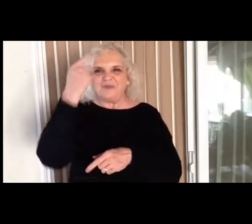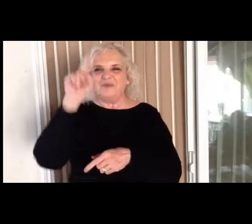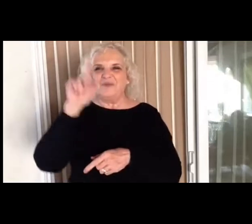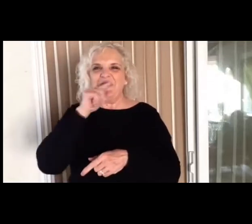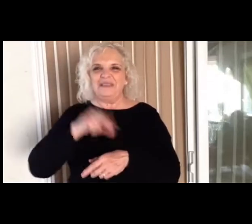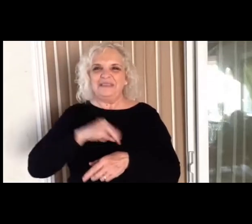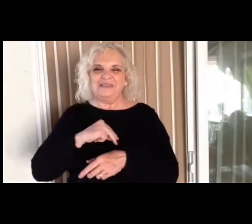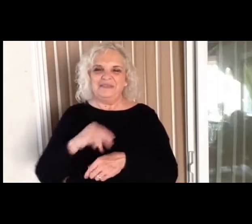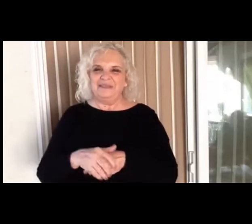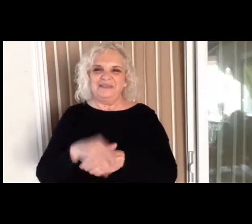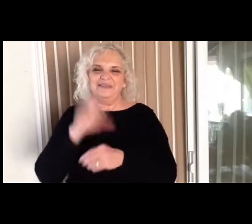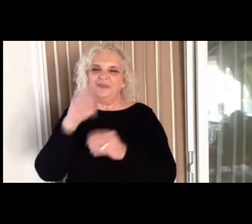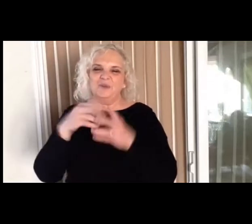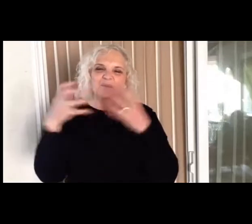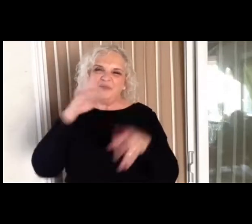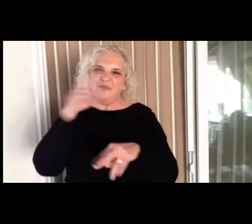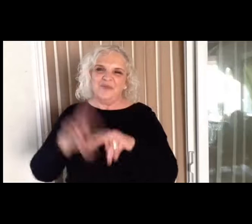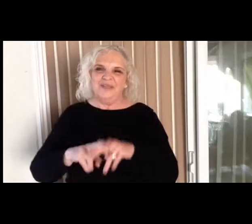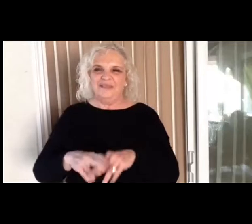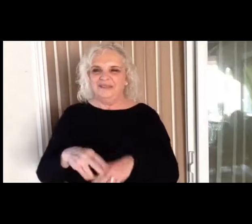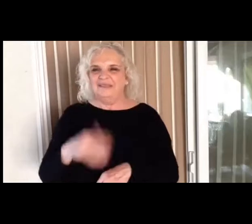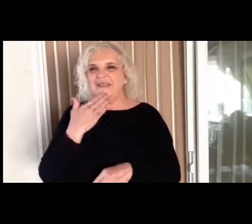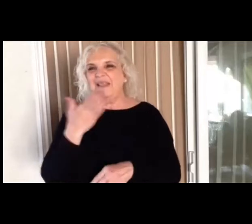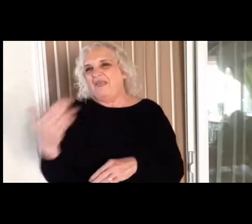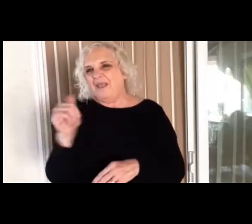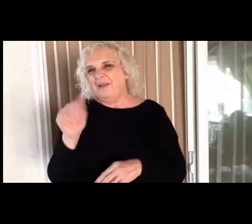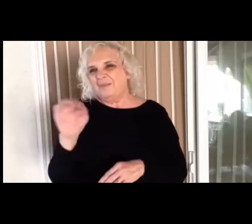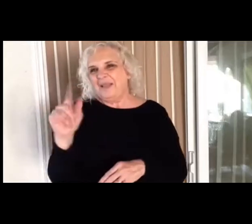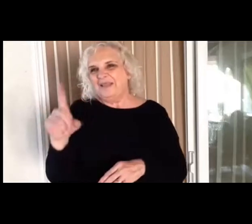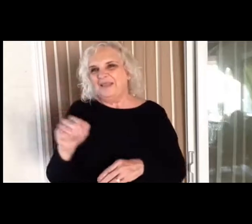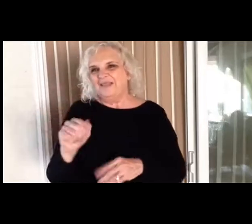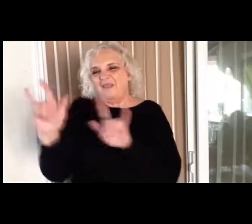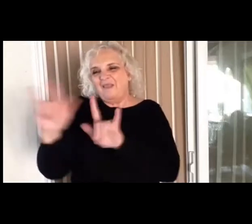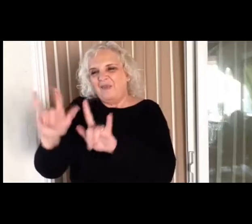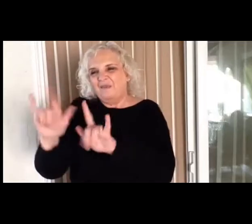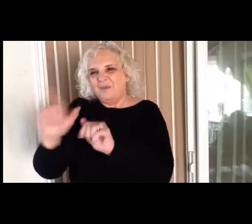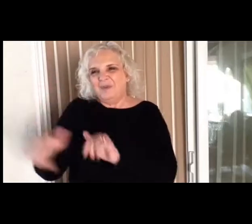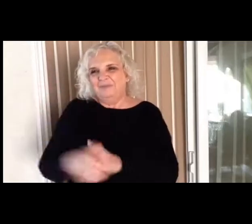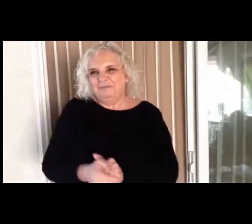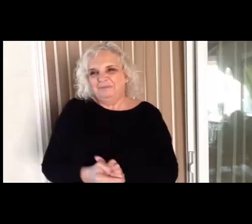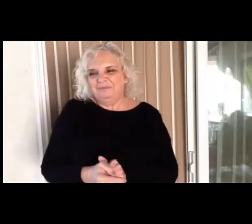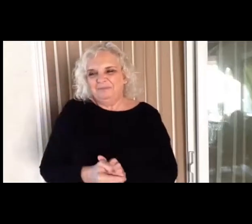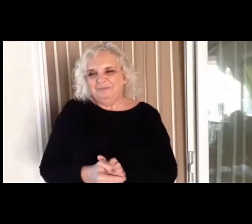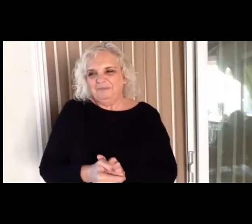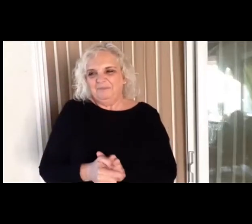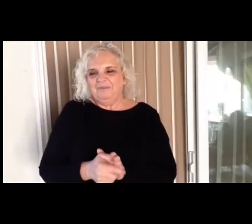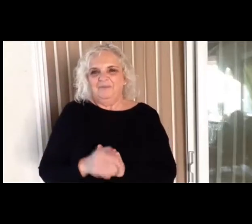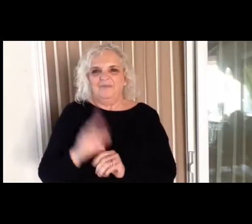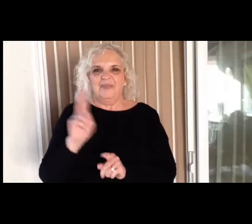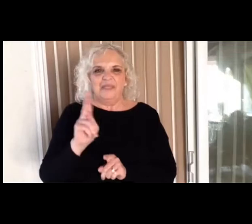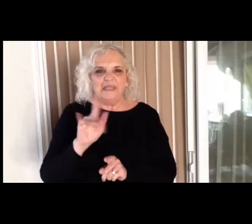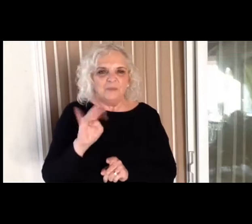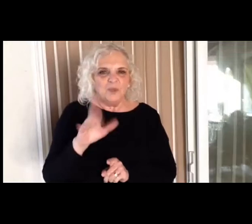you. Thank you, Amanda. Yeah, love you guys. Love you. Kimberly, anybody